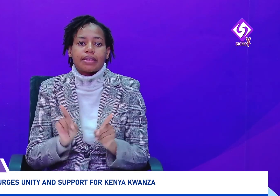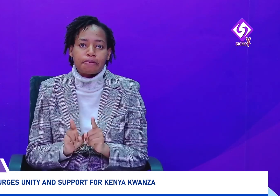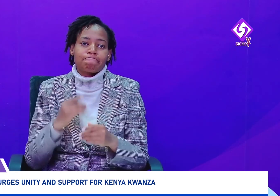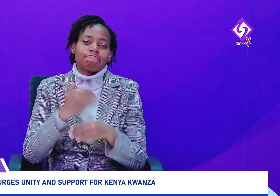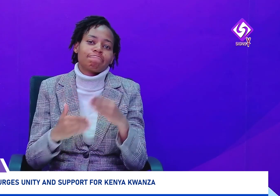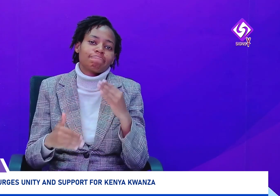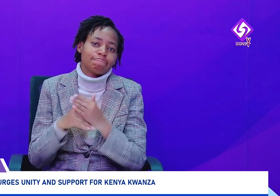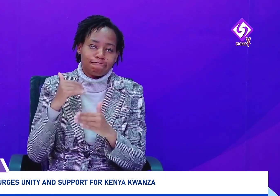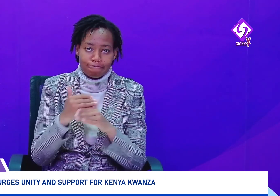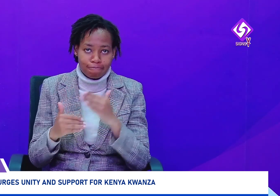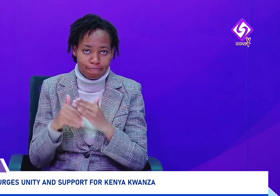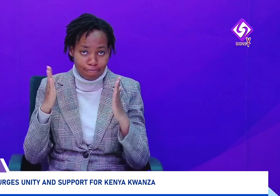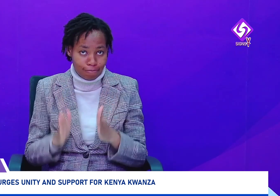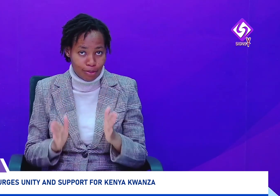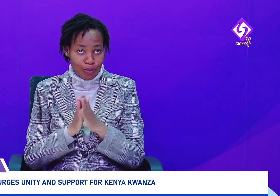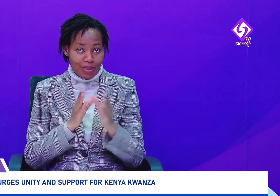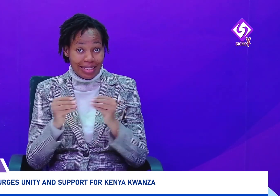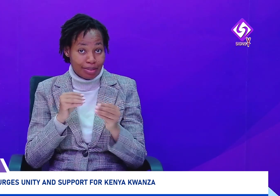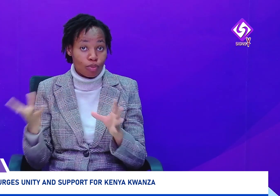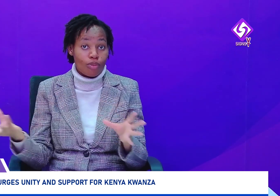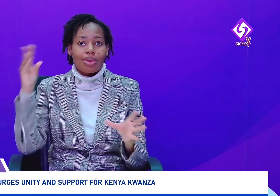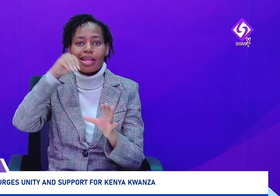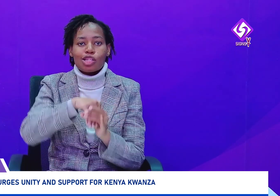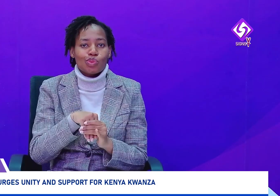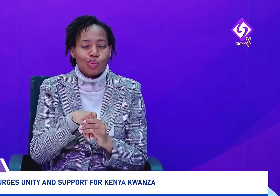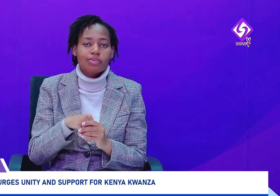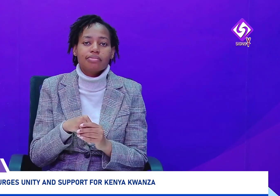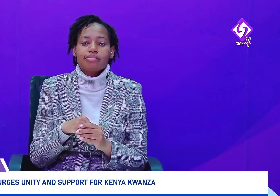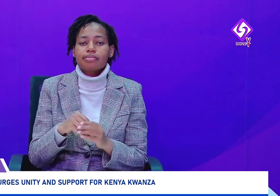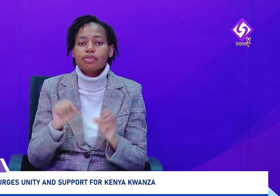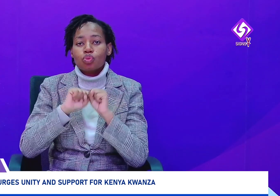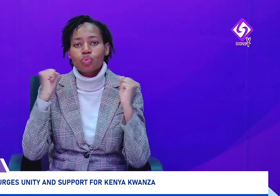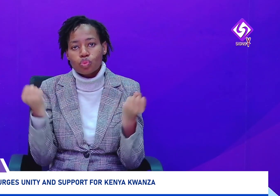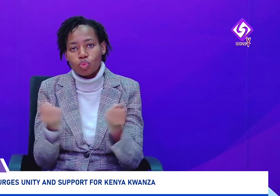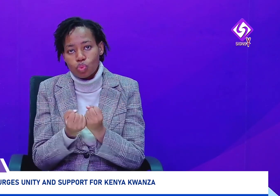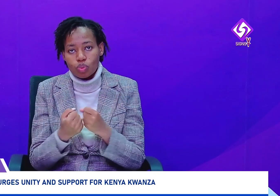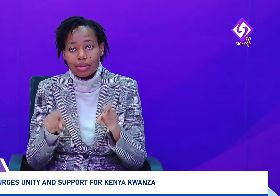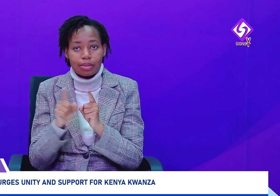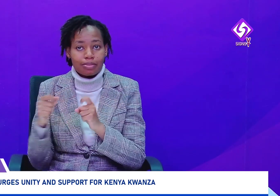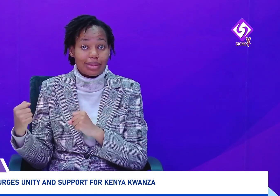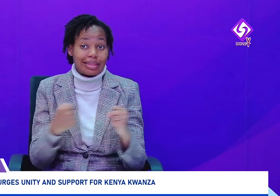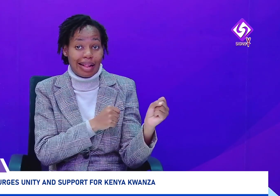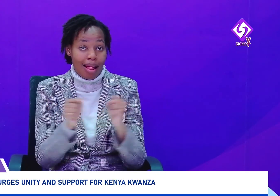During the event, the governor affirmed the country's commitment to building a